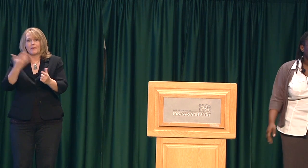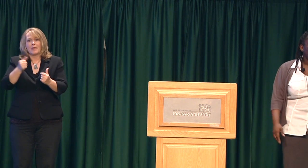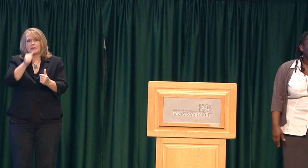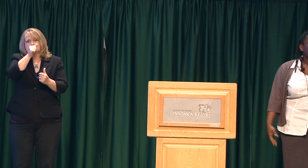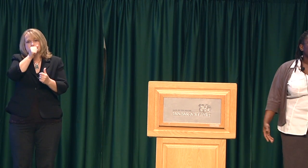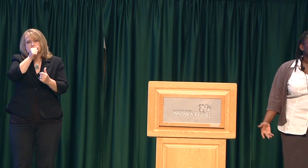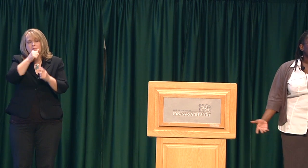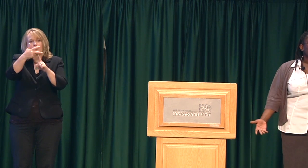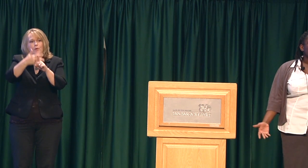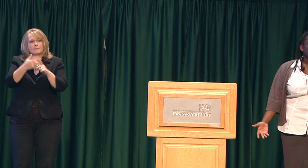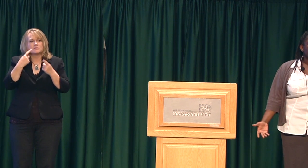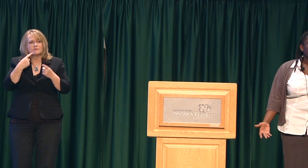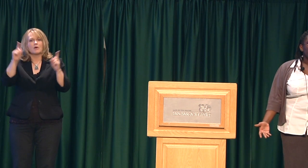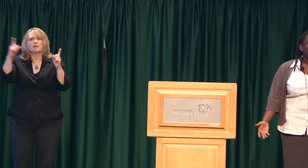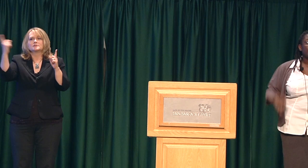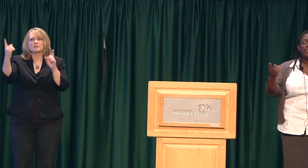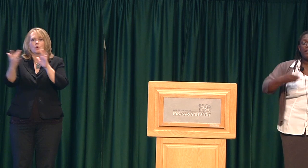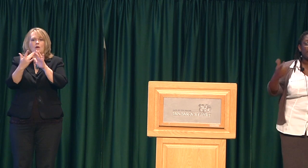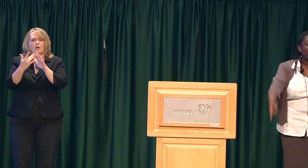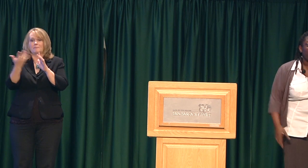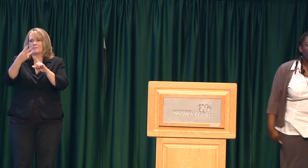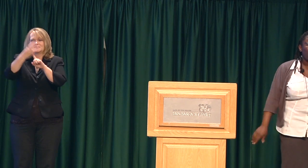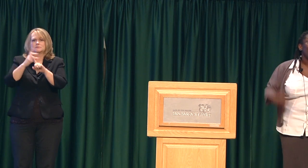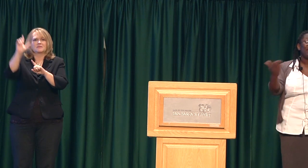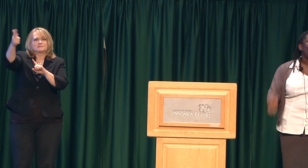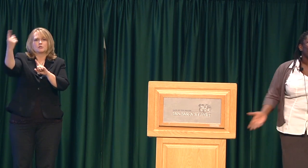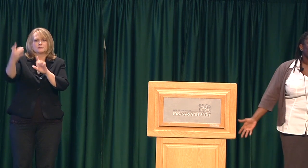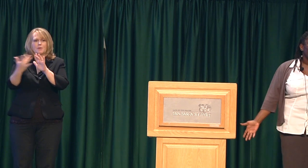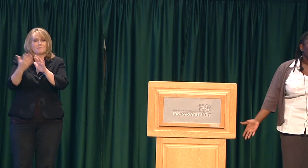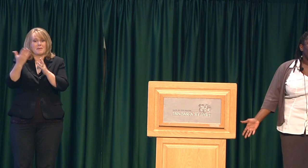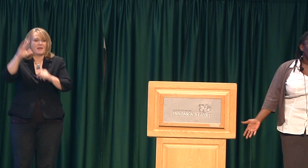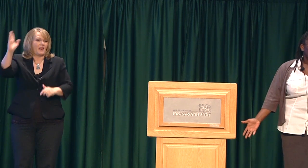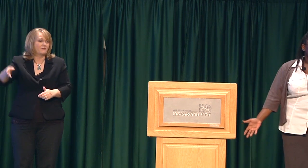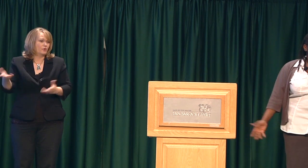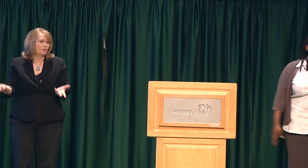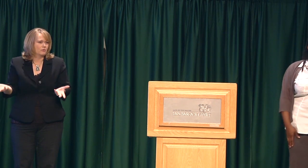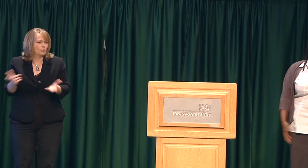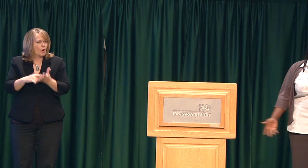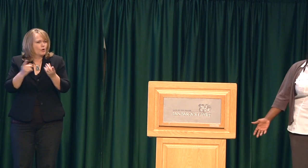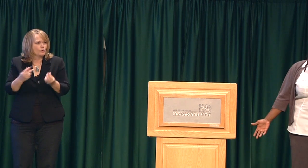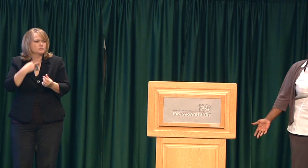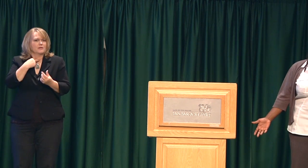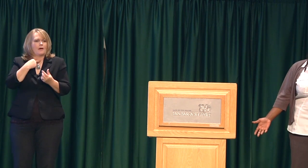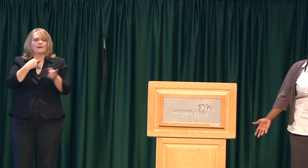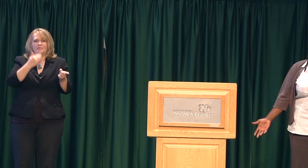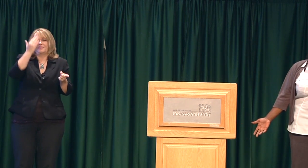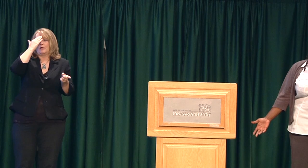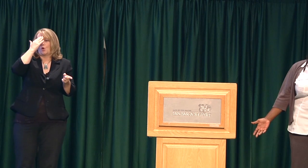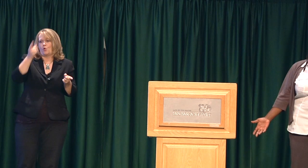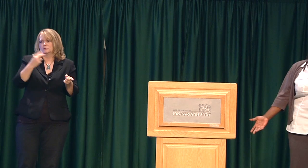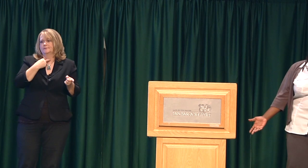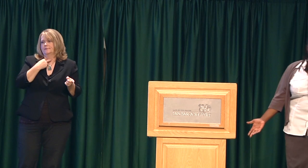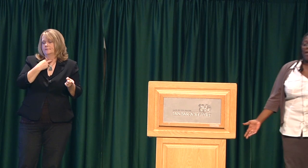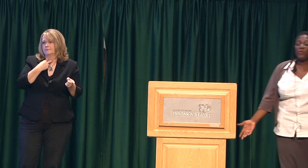later before someone files a refuse. 6 months later, or maybe never. So, and they know that. So what are